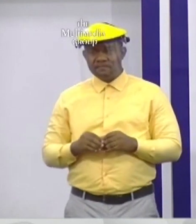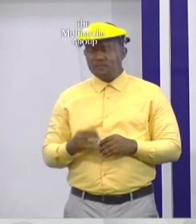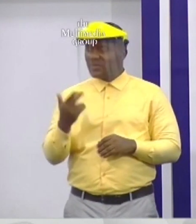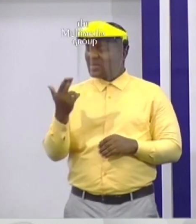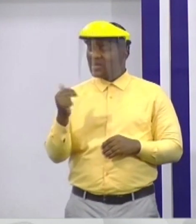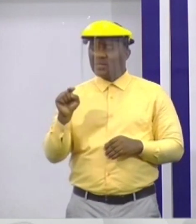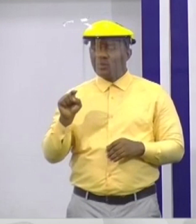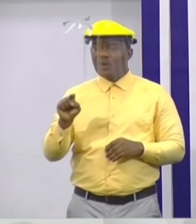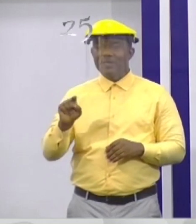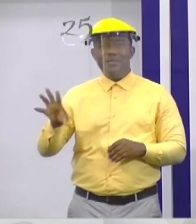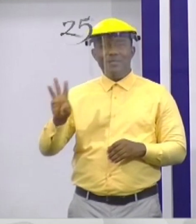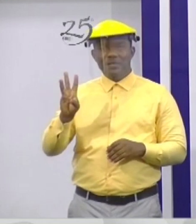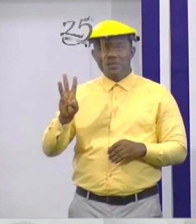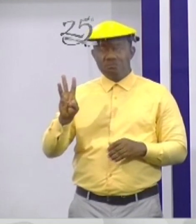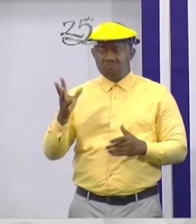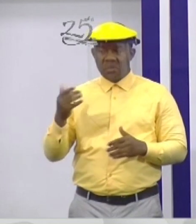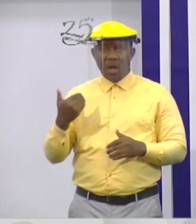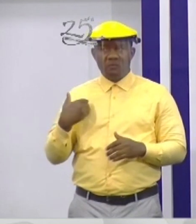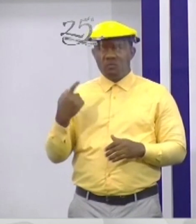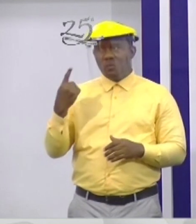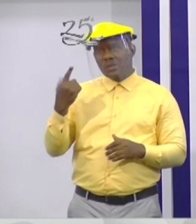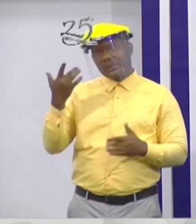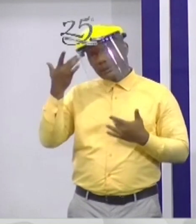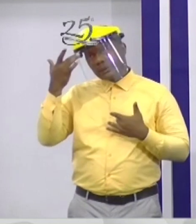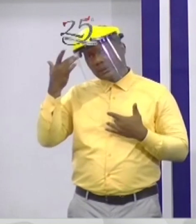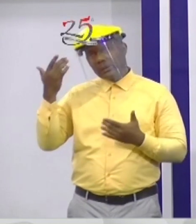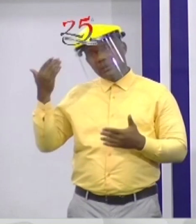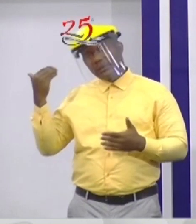13.6 had 1 comorbidity.